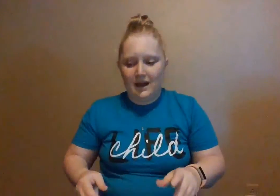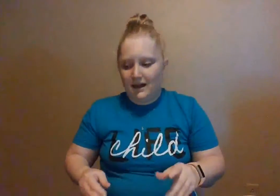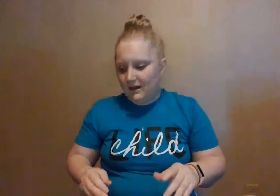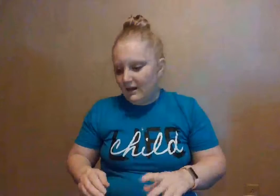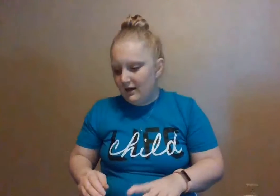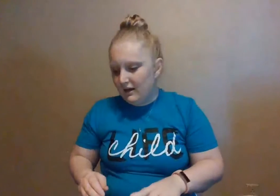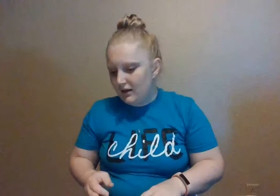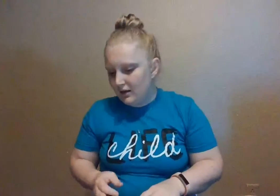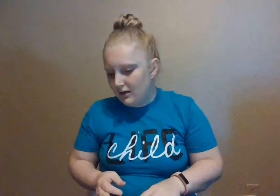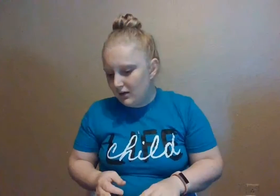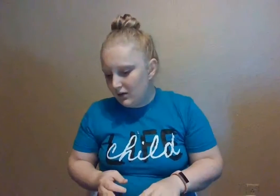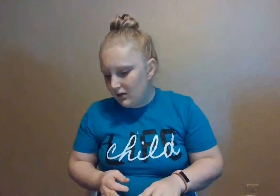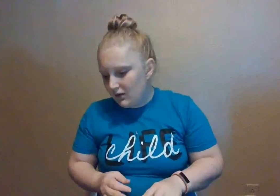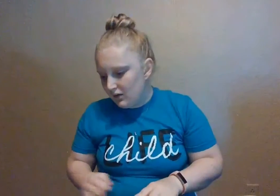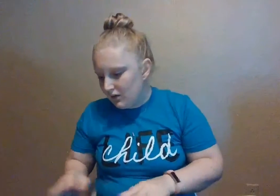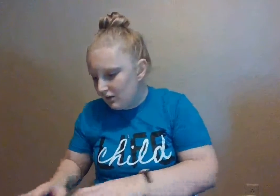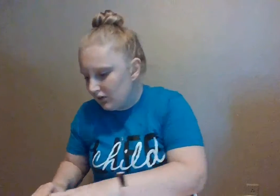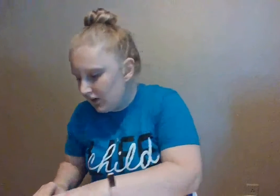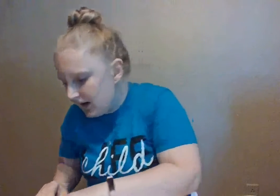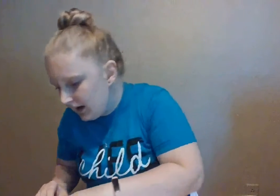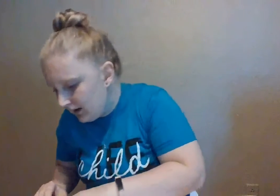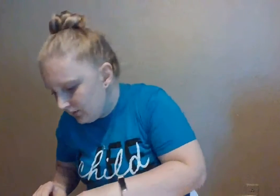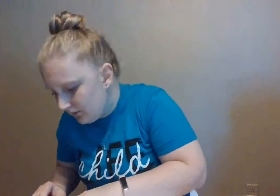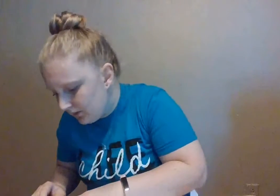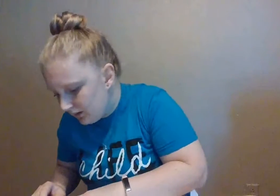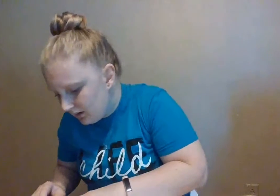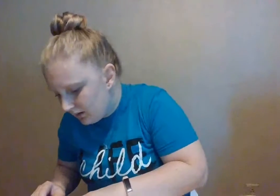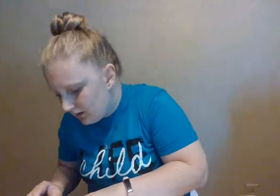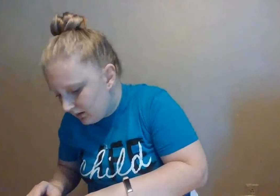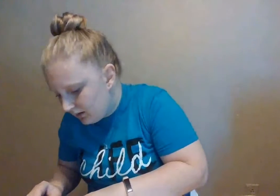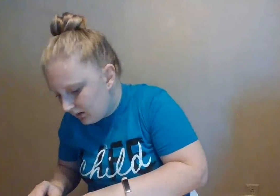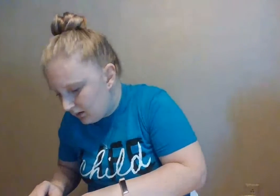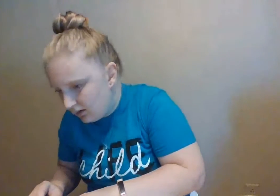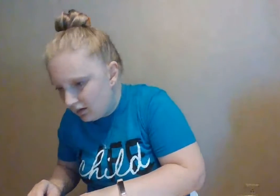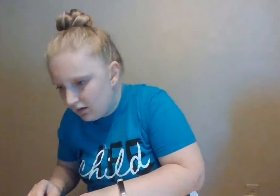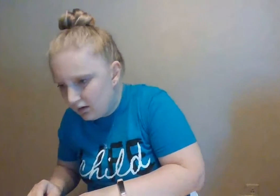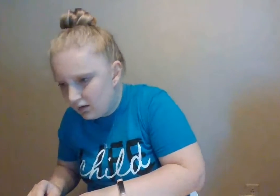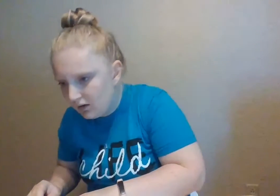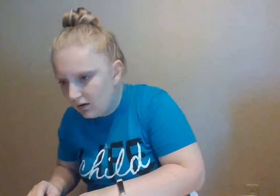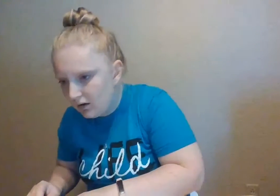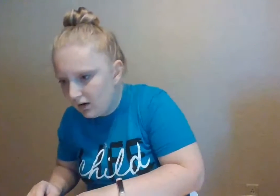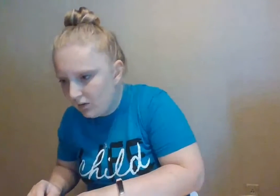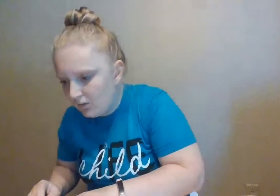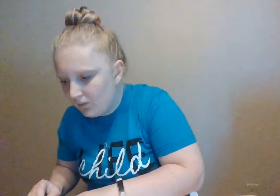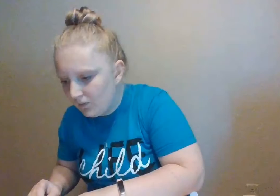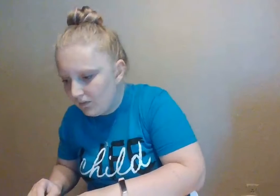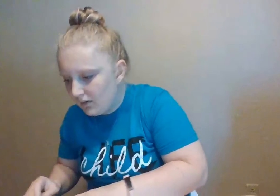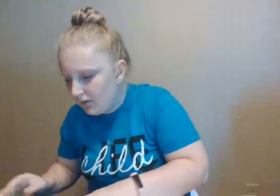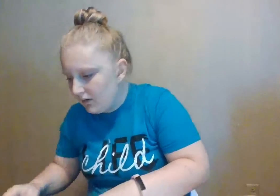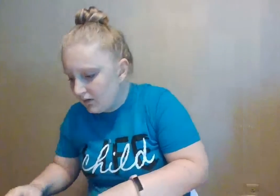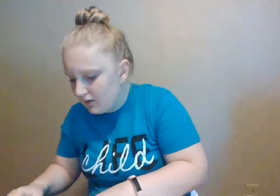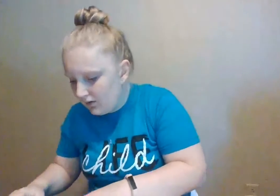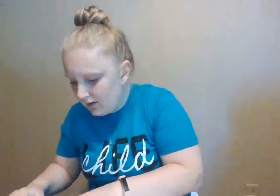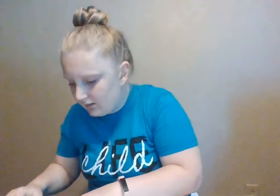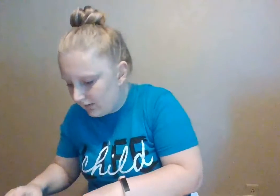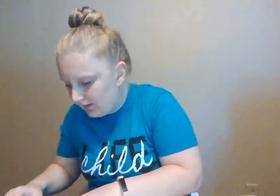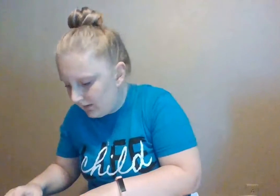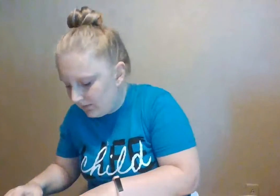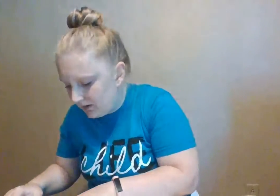stingray, do I have one? Yeah. No, I don't think that's one I could